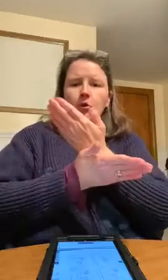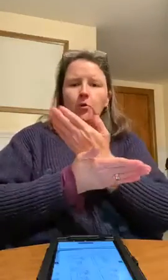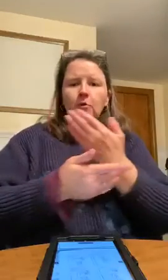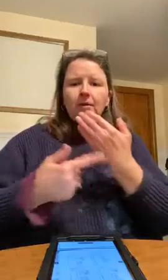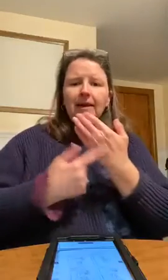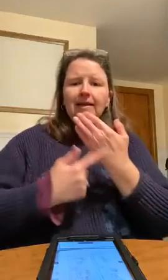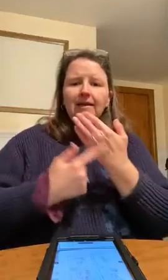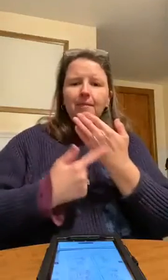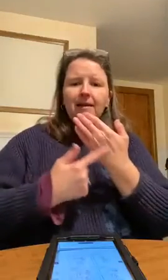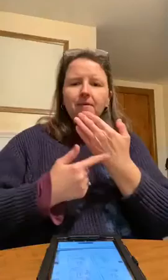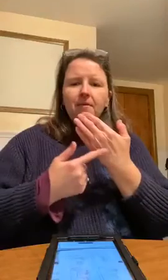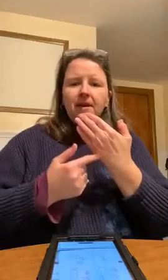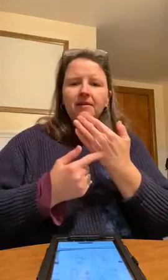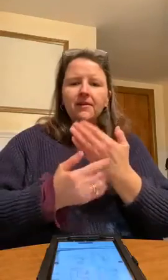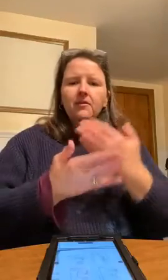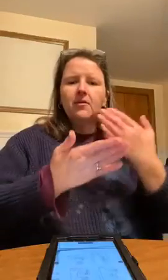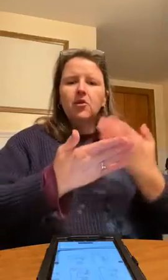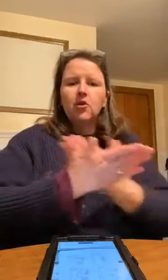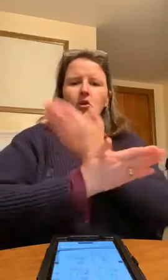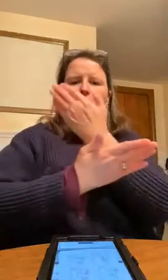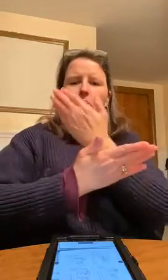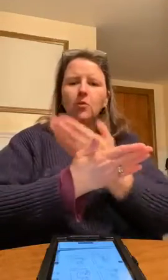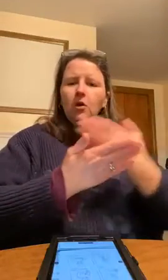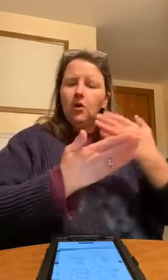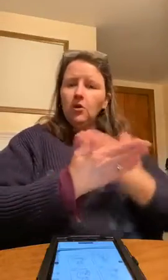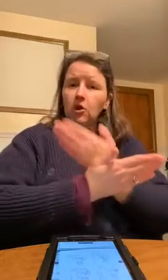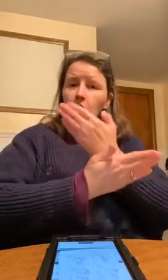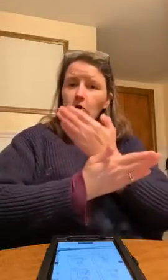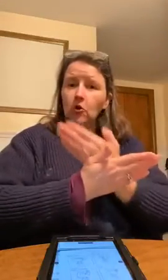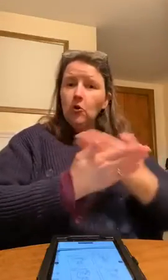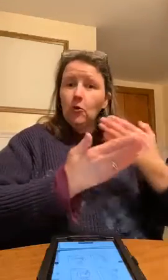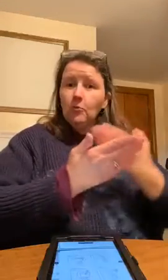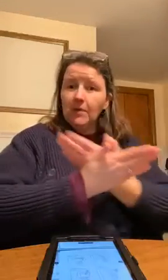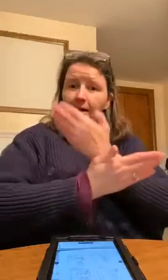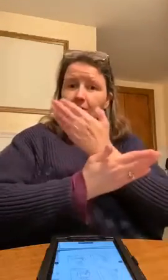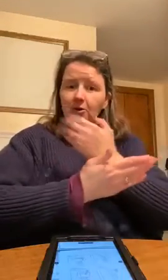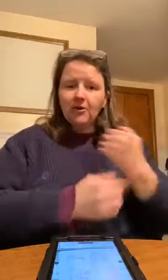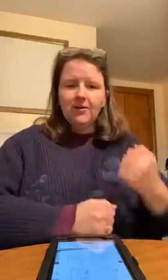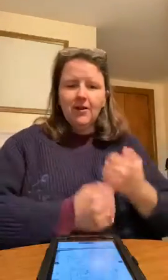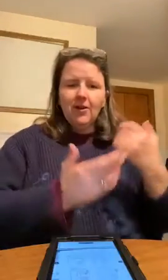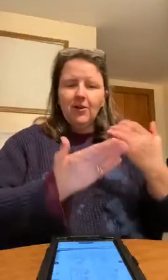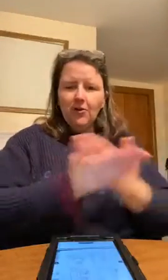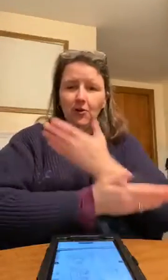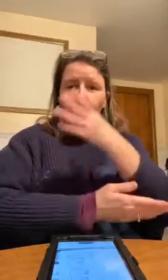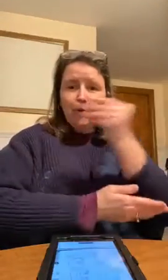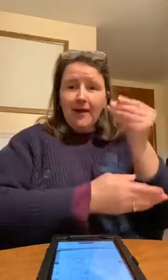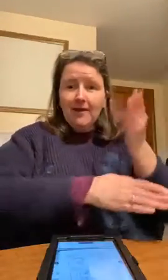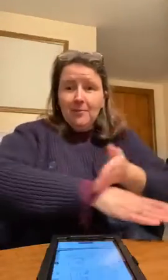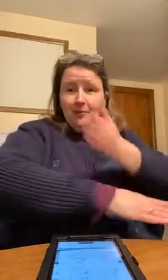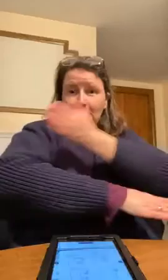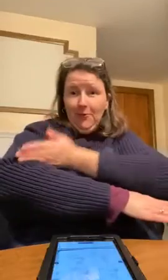New. Kind of like the back of your hand here. New. New. Modern. New and